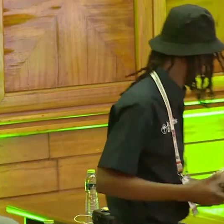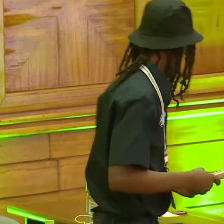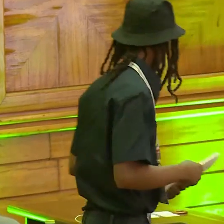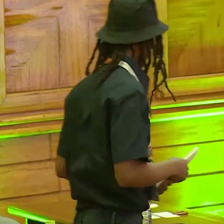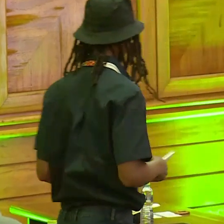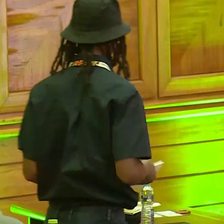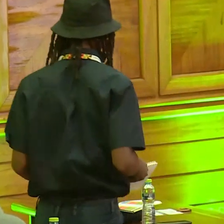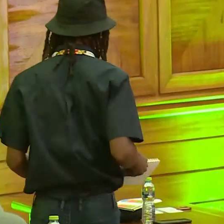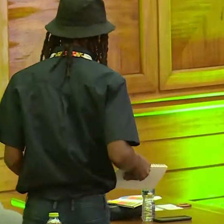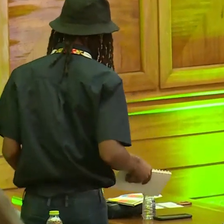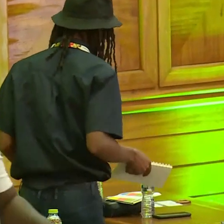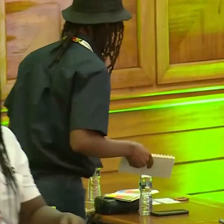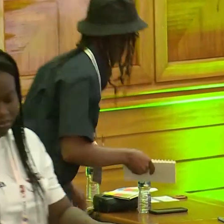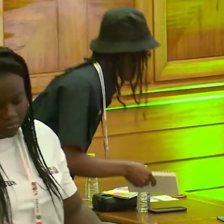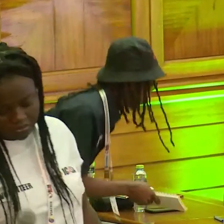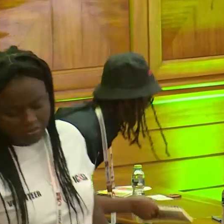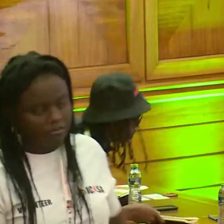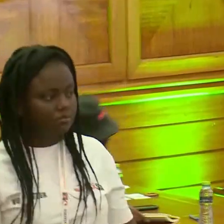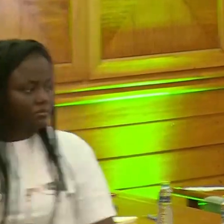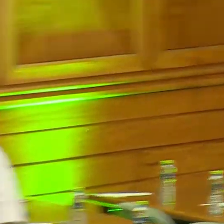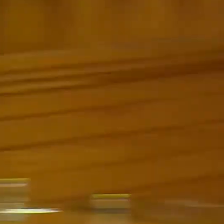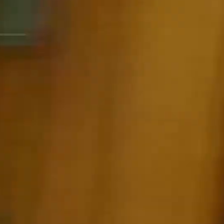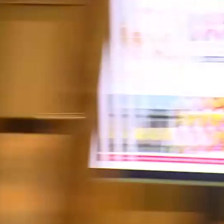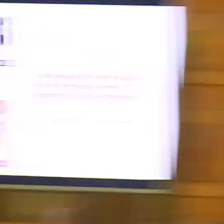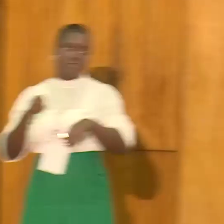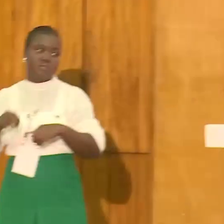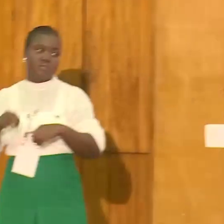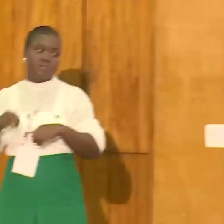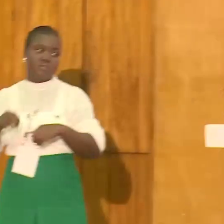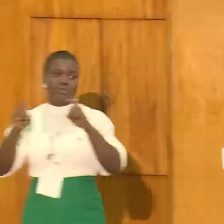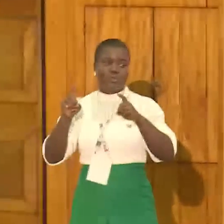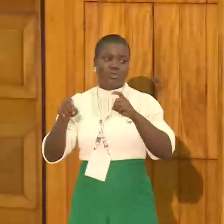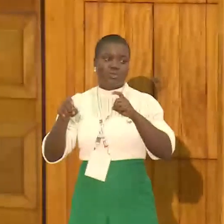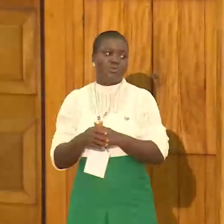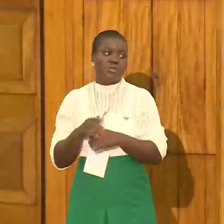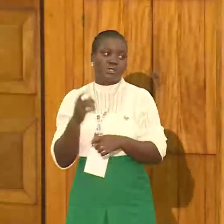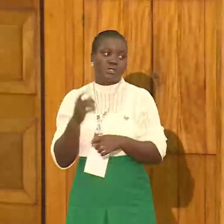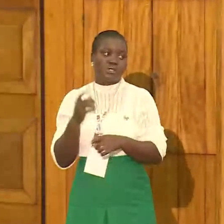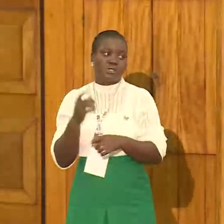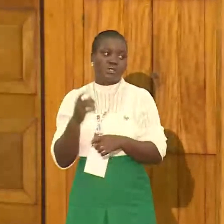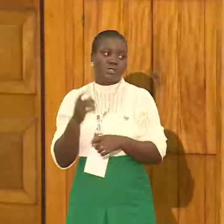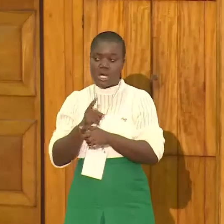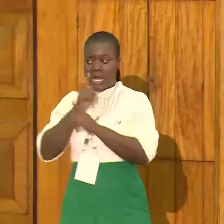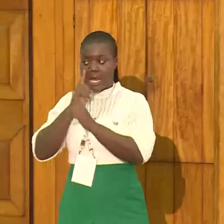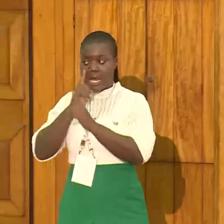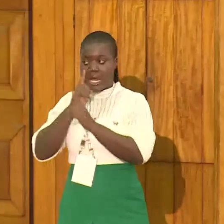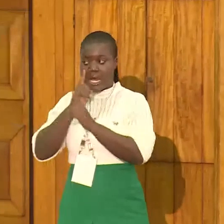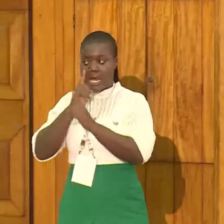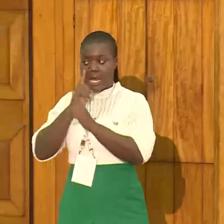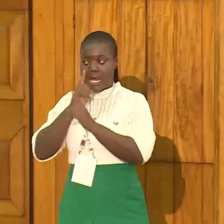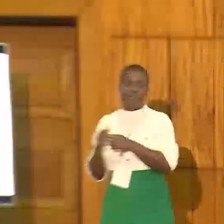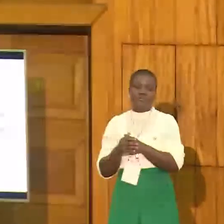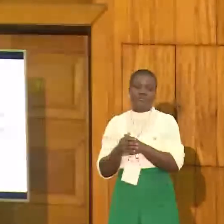for sharing. Any other feedback, questions? So I'll just comment on this feedback and then